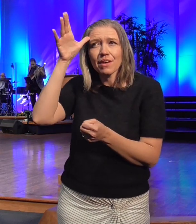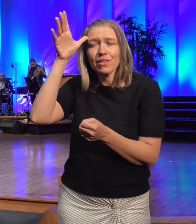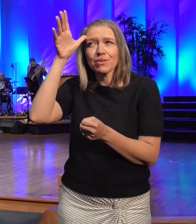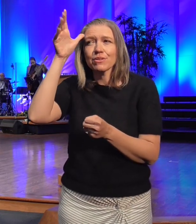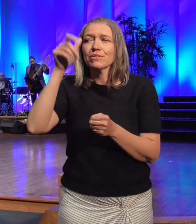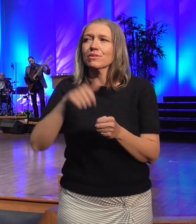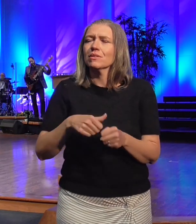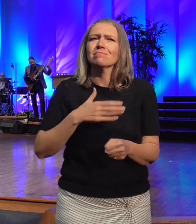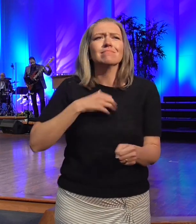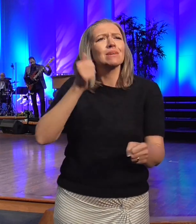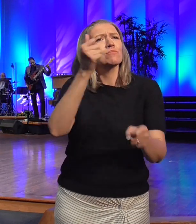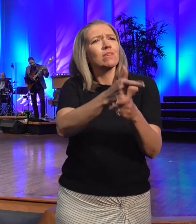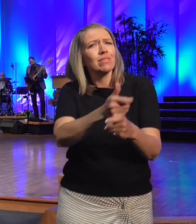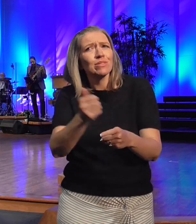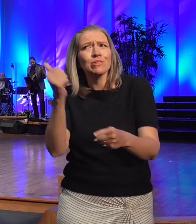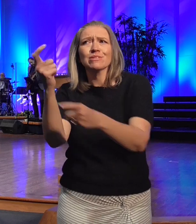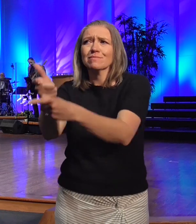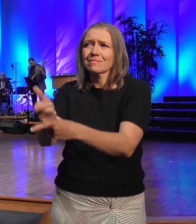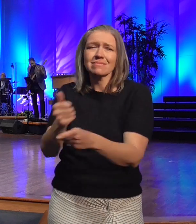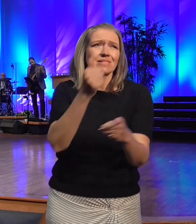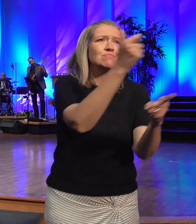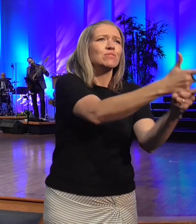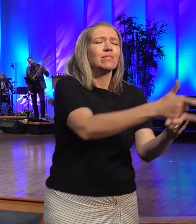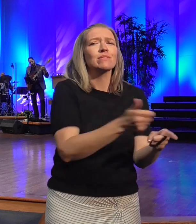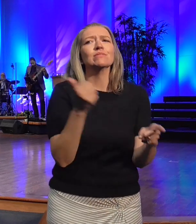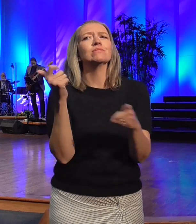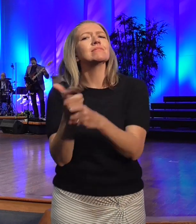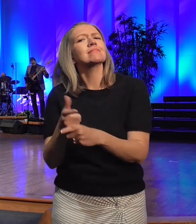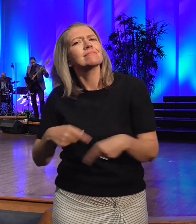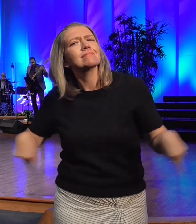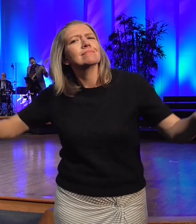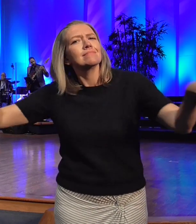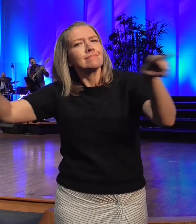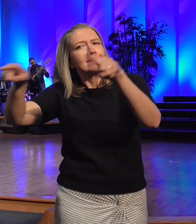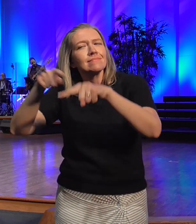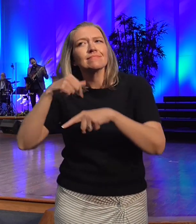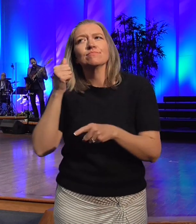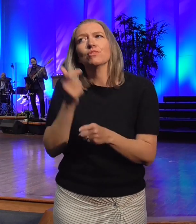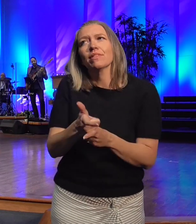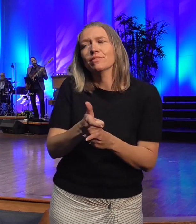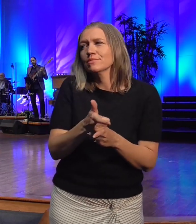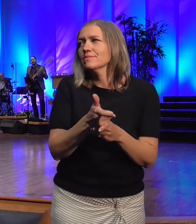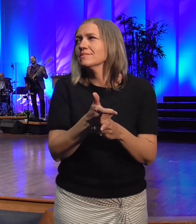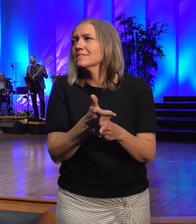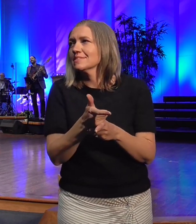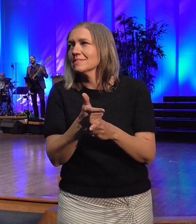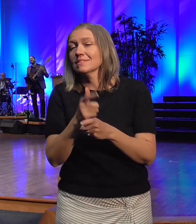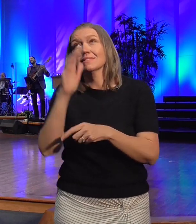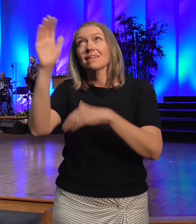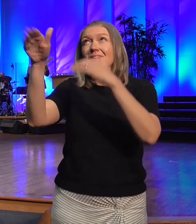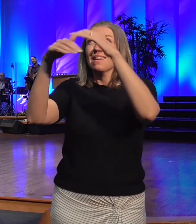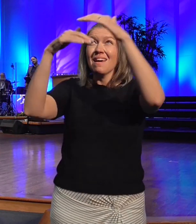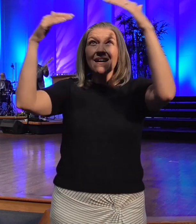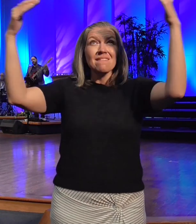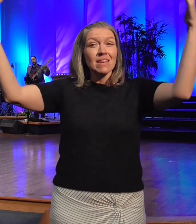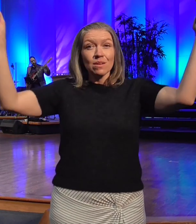father, with my brothers, oh, my brothers. Heaven